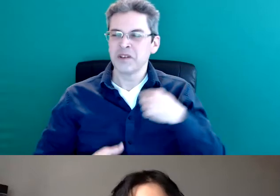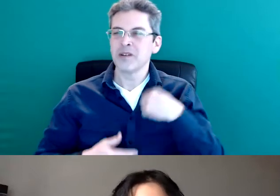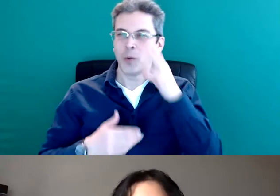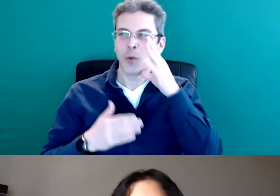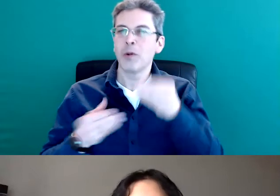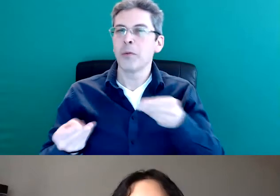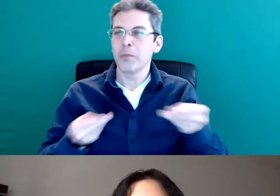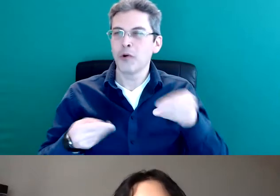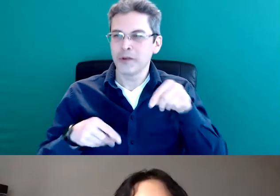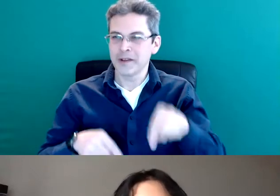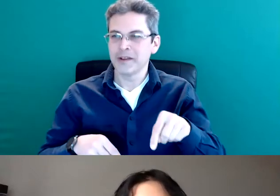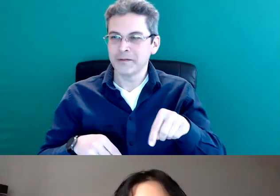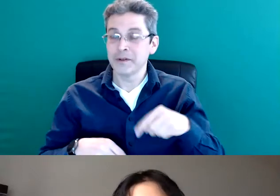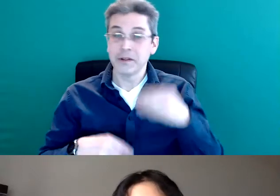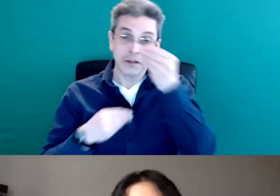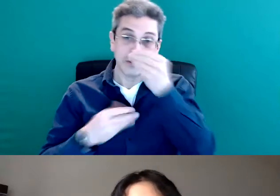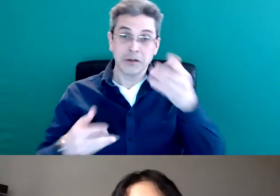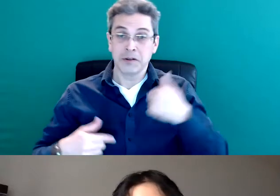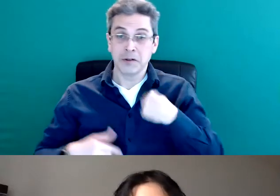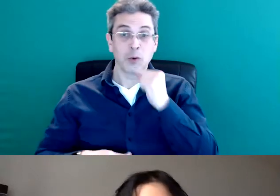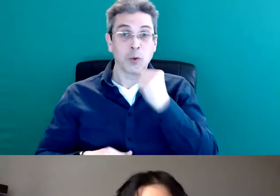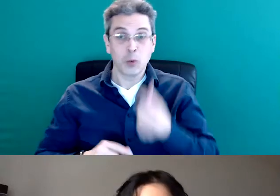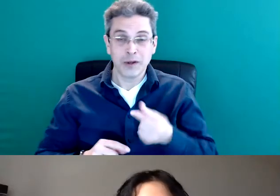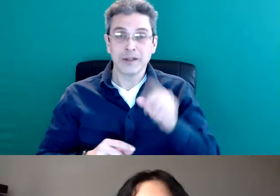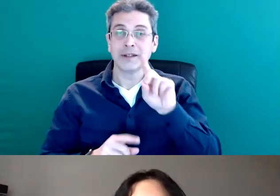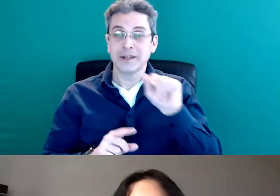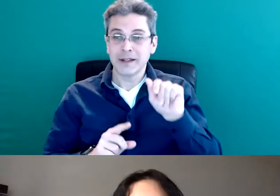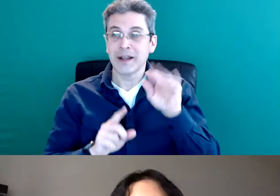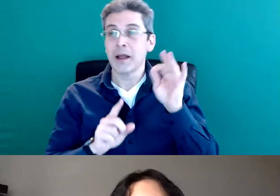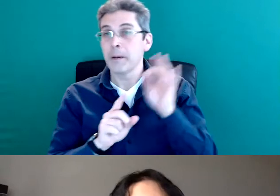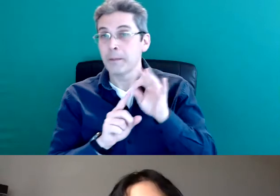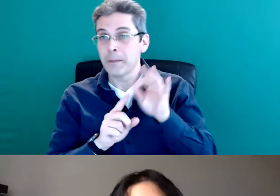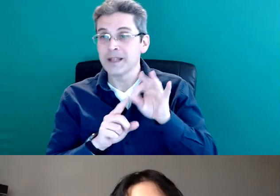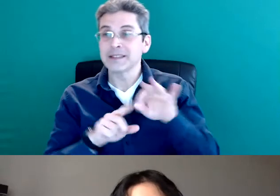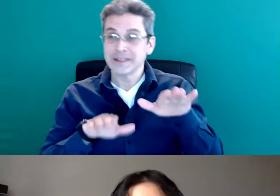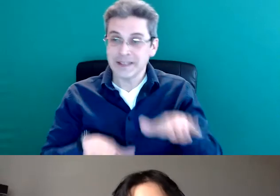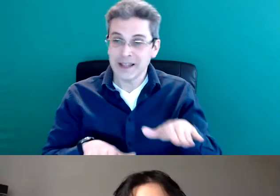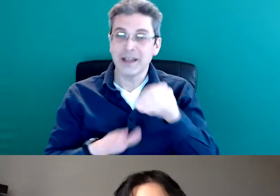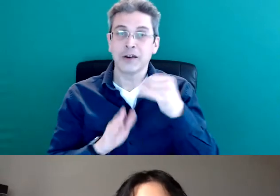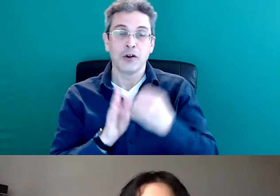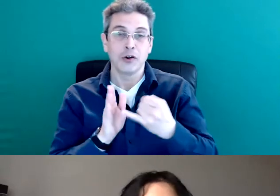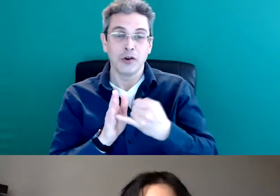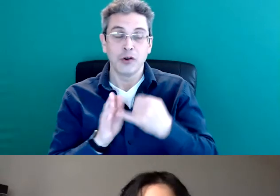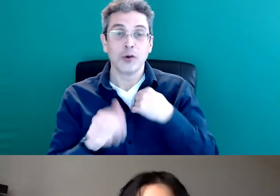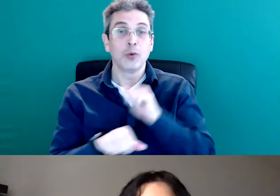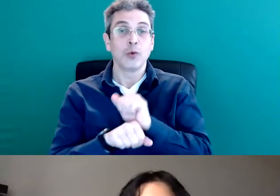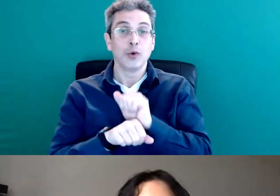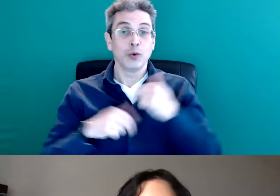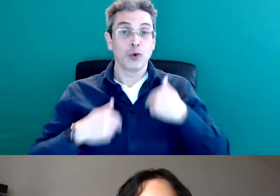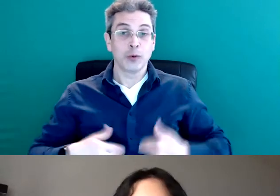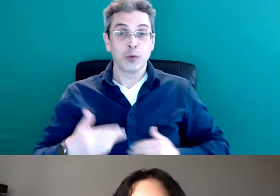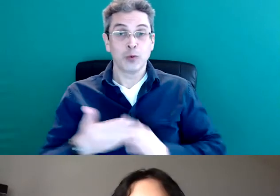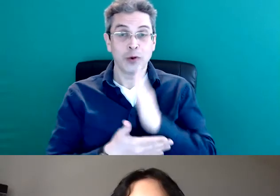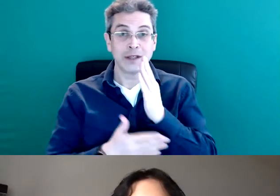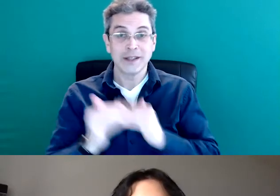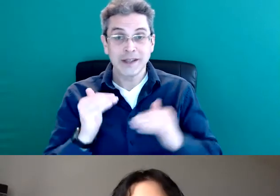about myself, I am a queer, disabled Pakistani settler and artist, and I work at the Human Rights and Equity Office at Brock University.